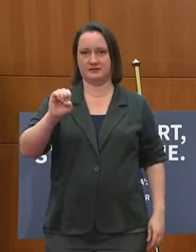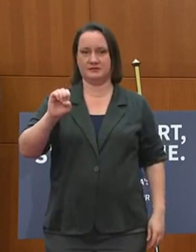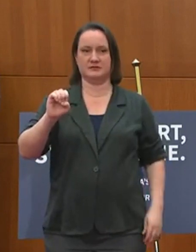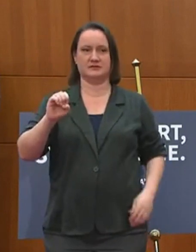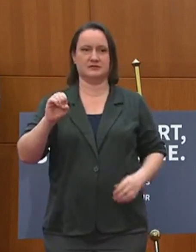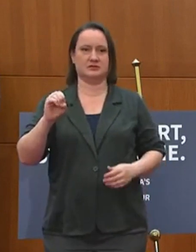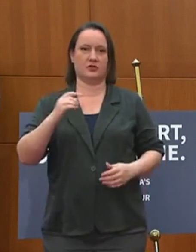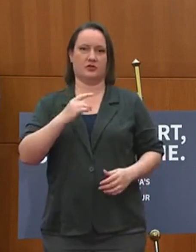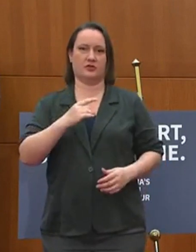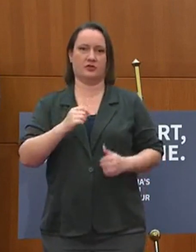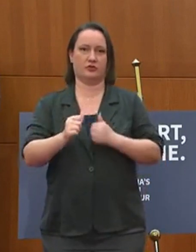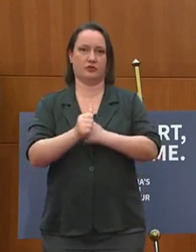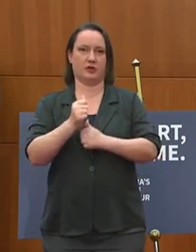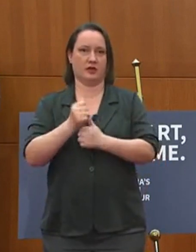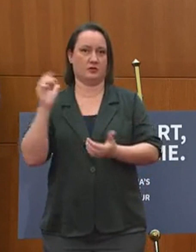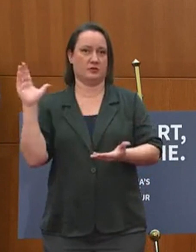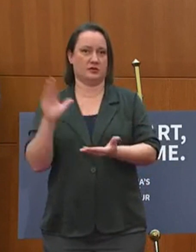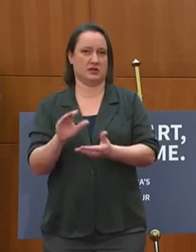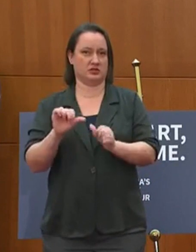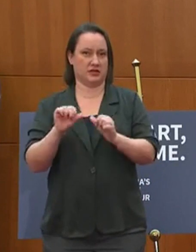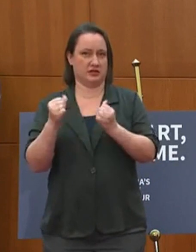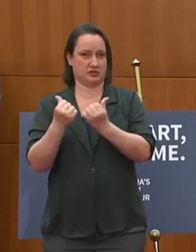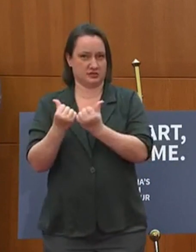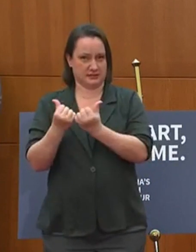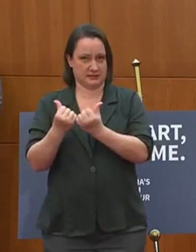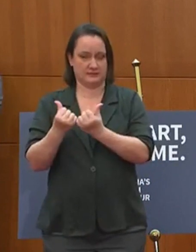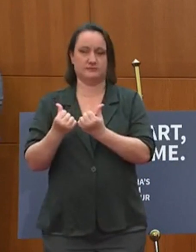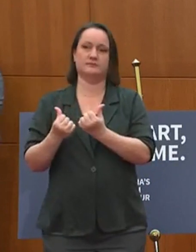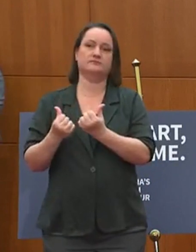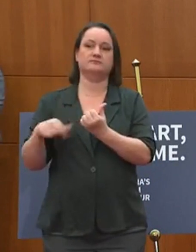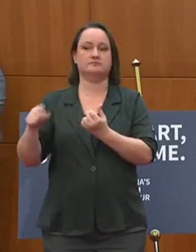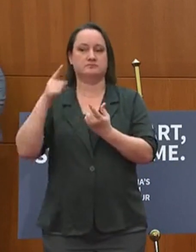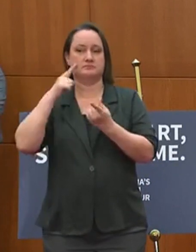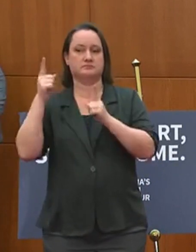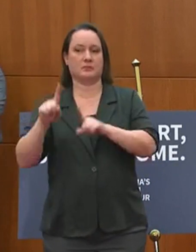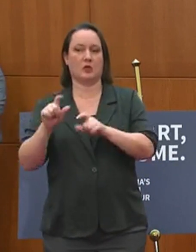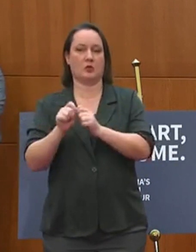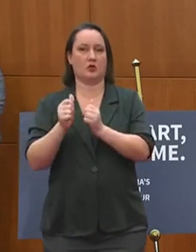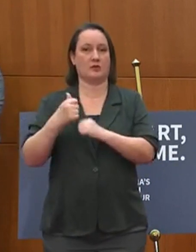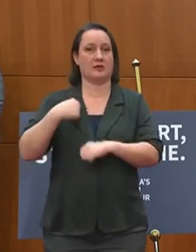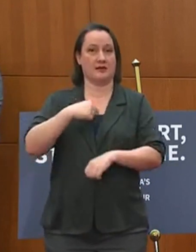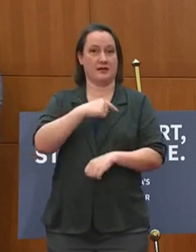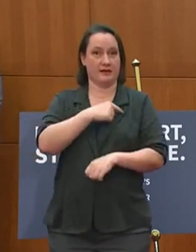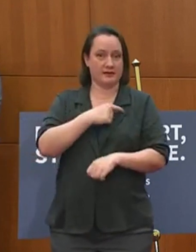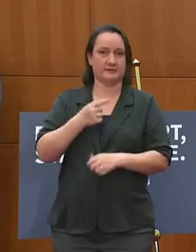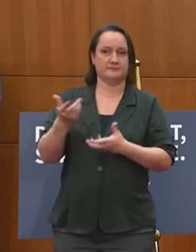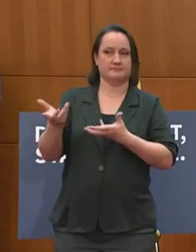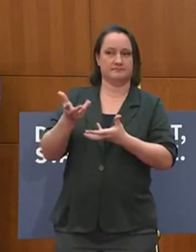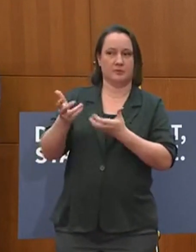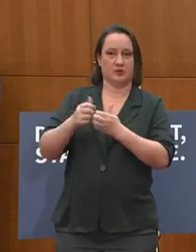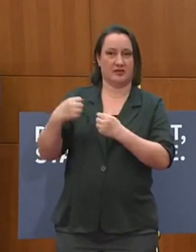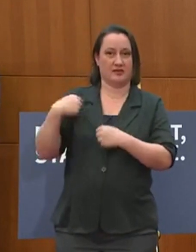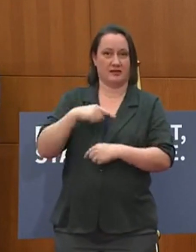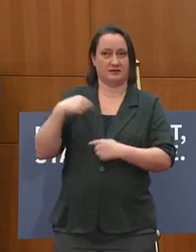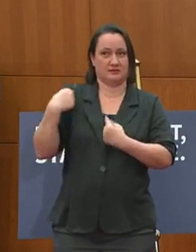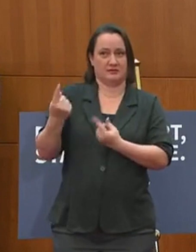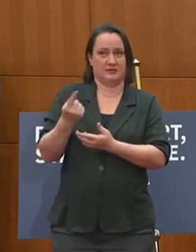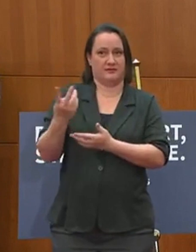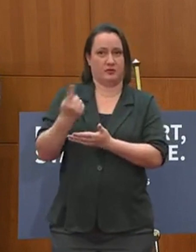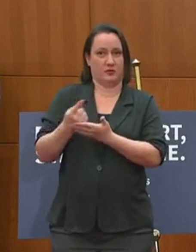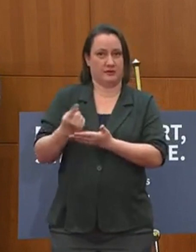Threat Reduction Agency. They have agreed to work with us and have been working with us over the last couple of